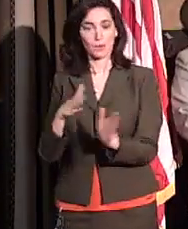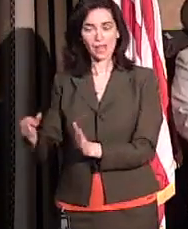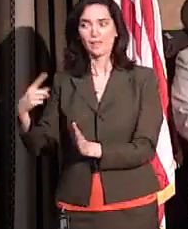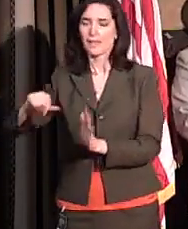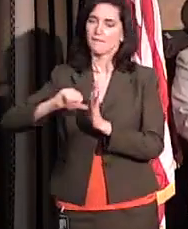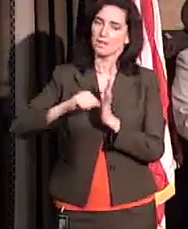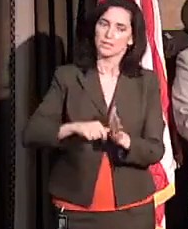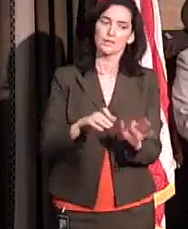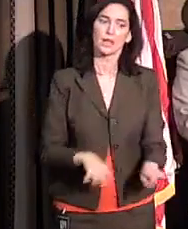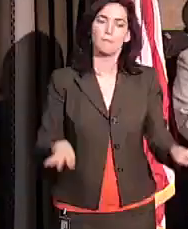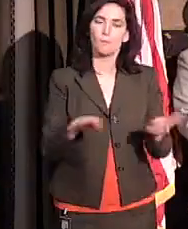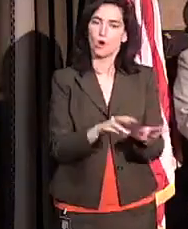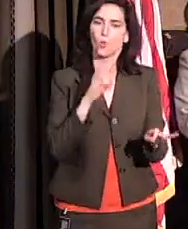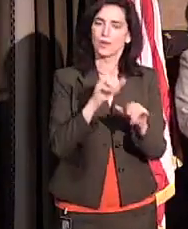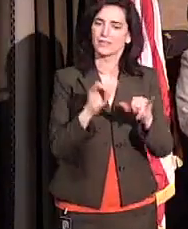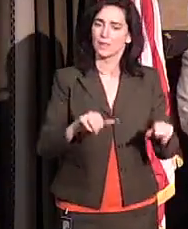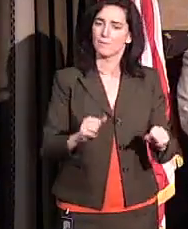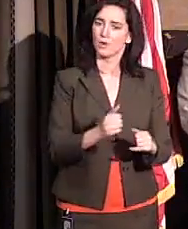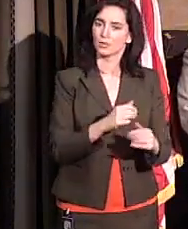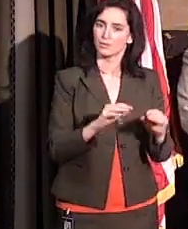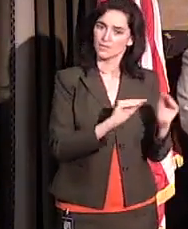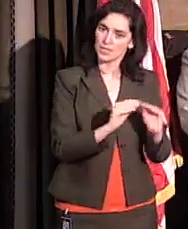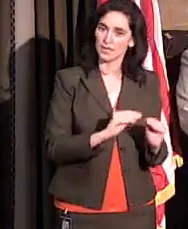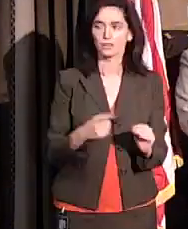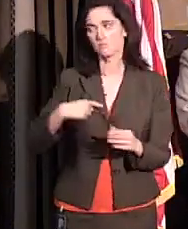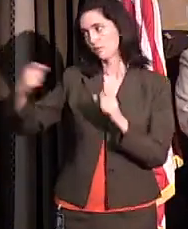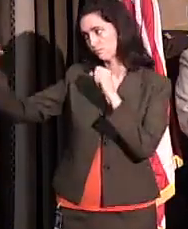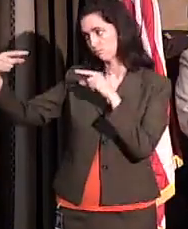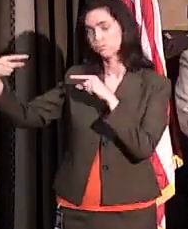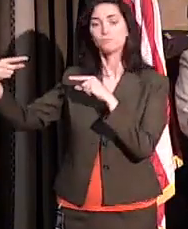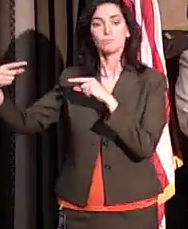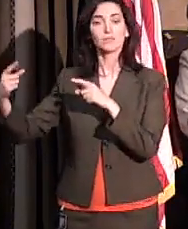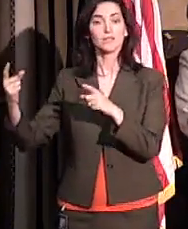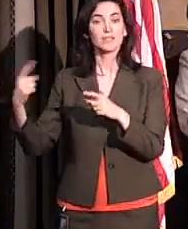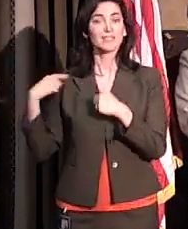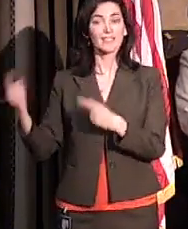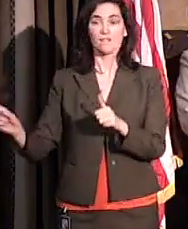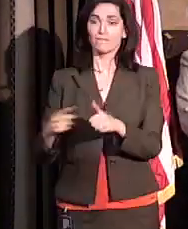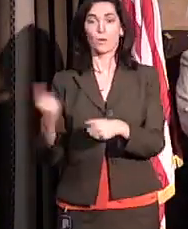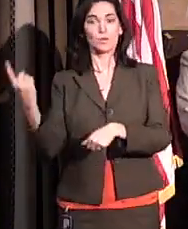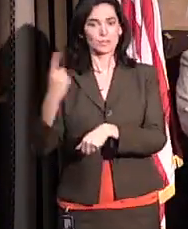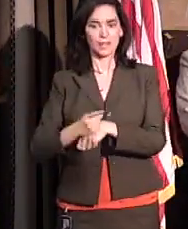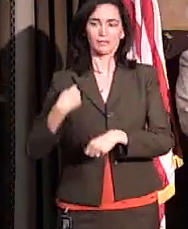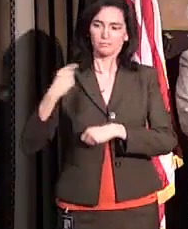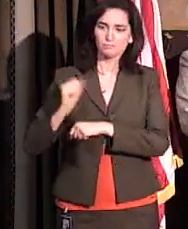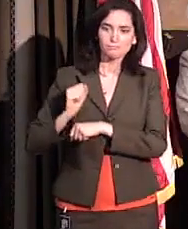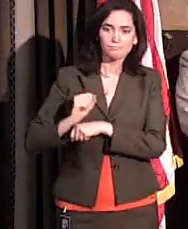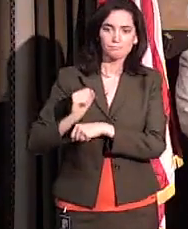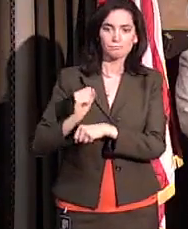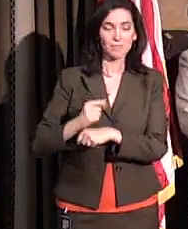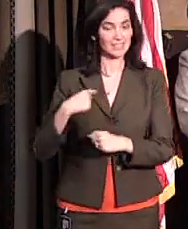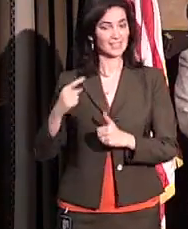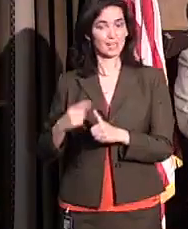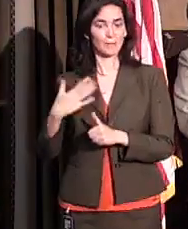I wholeheartedly agree with them. This is something we've been working on since our very first days in